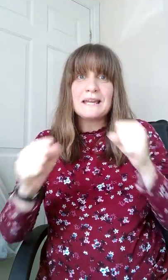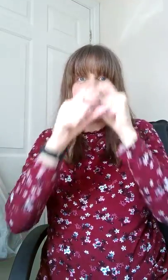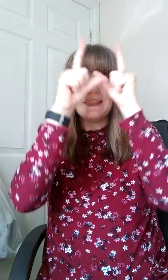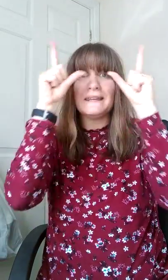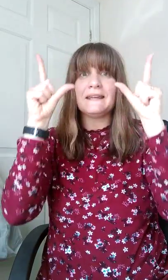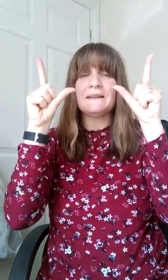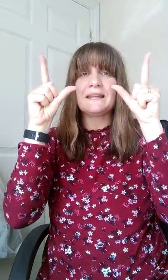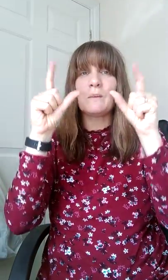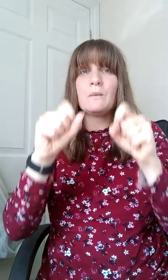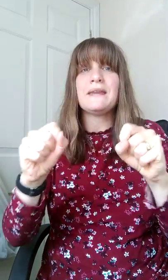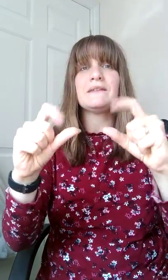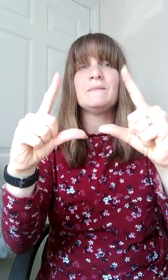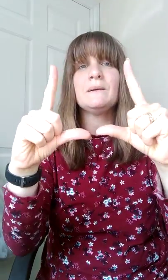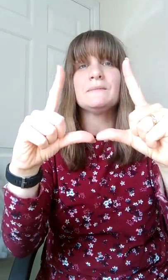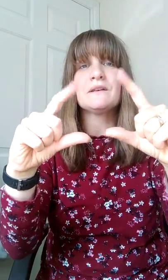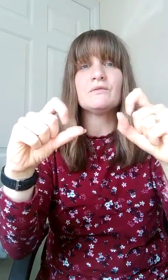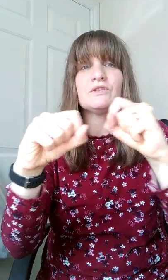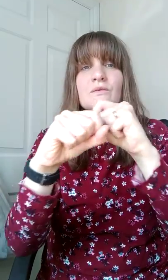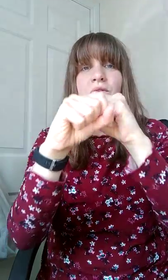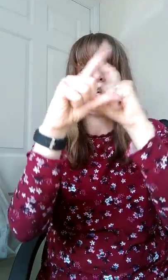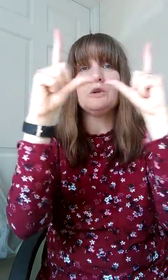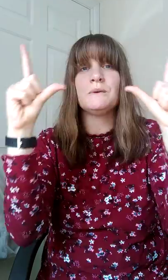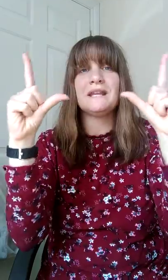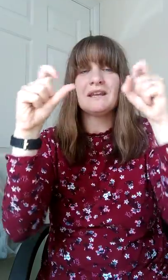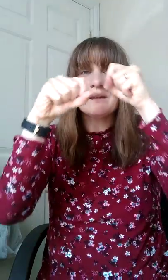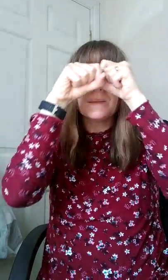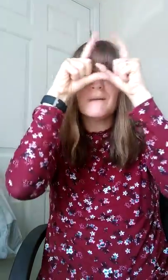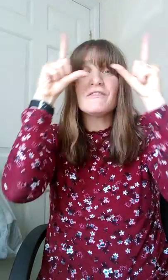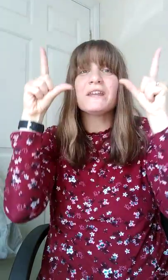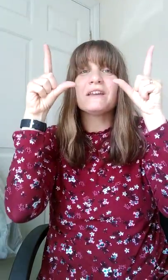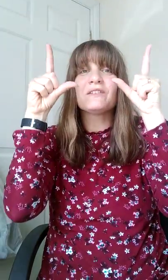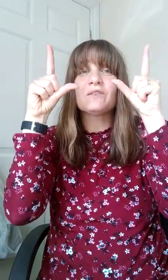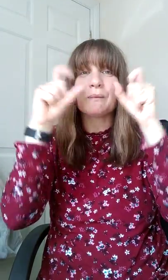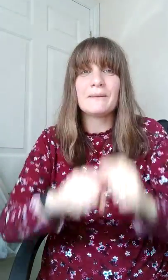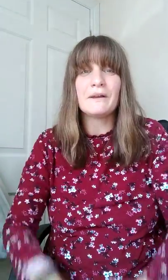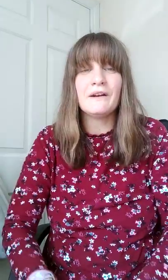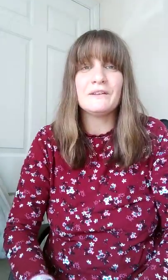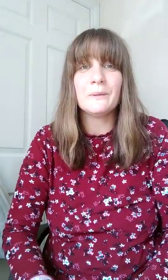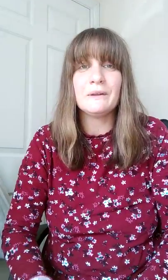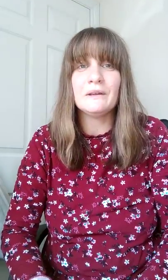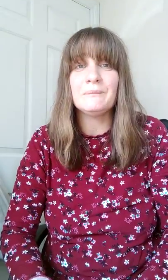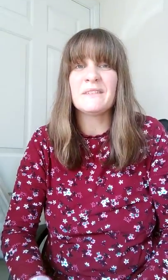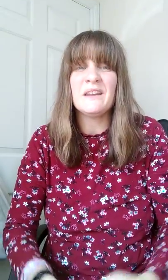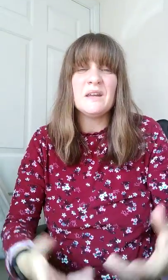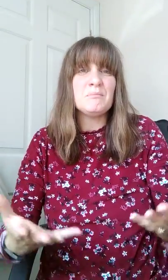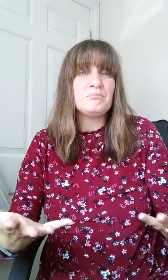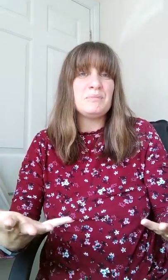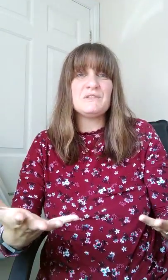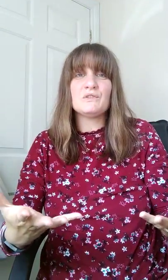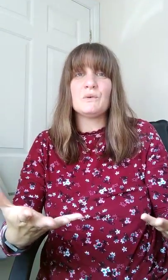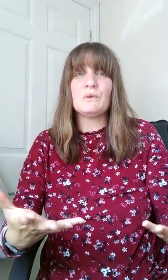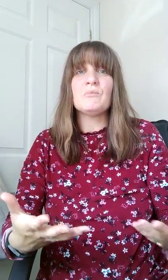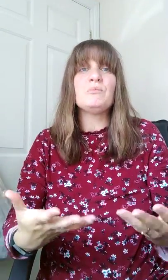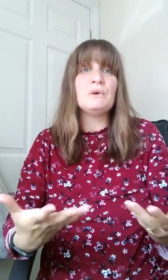réveiller? Can we wake them up? So I'm just opening my fingers to represent my eyes opening up. Peut-on, peut